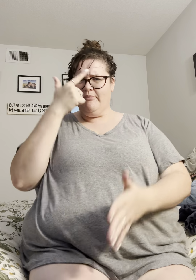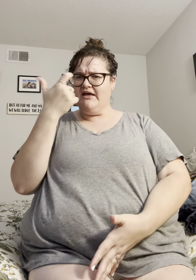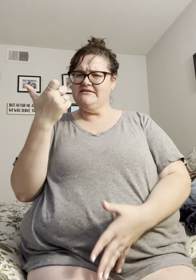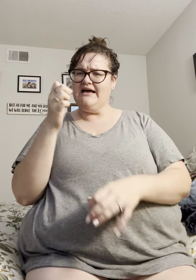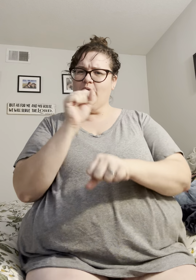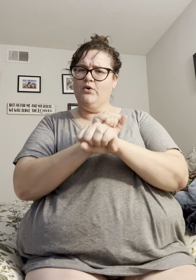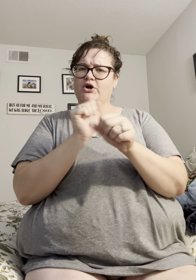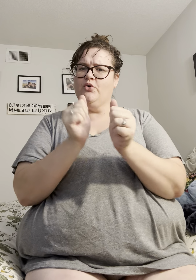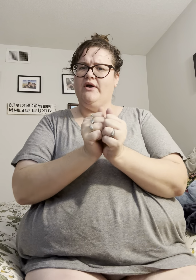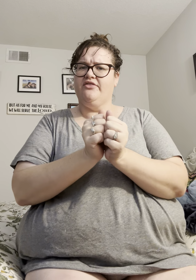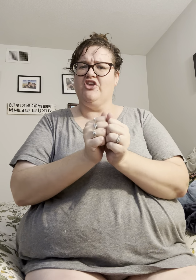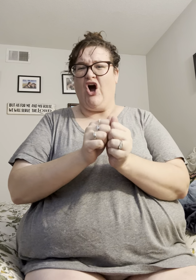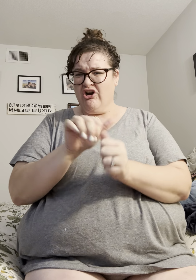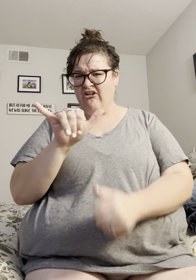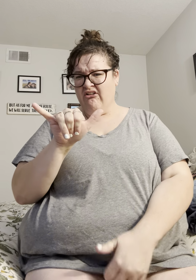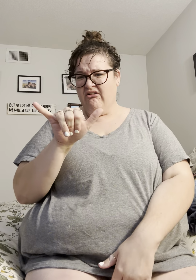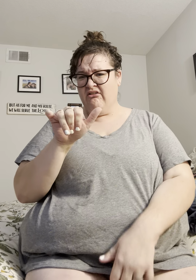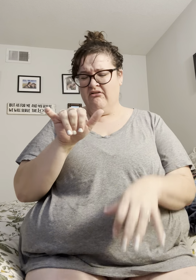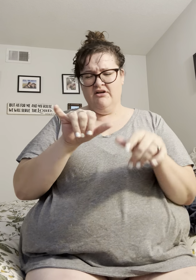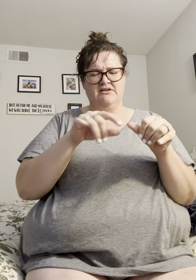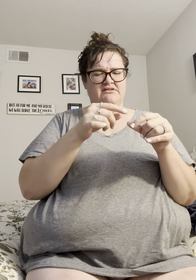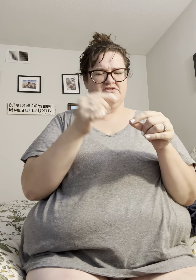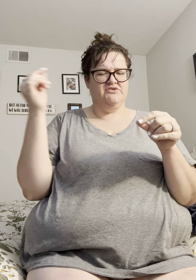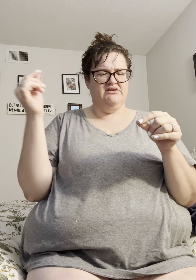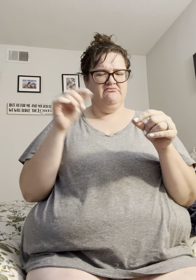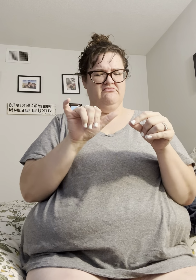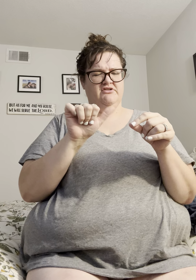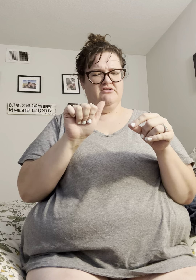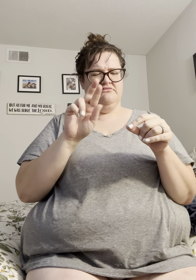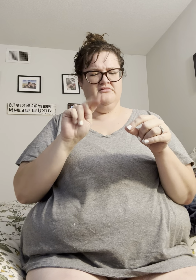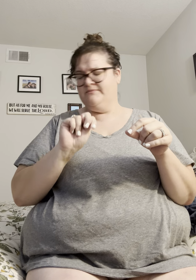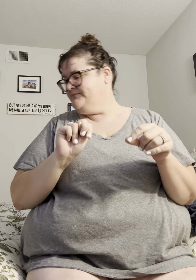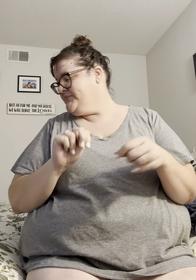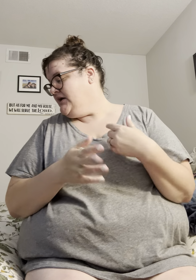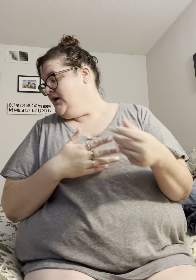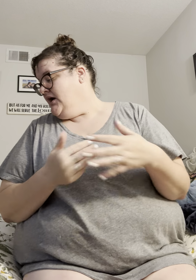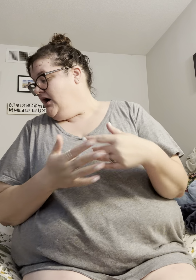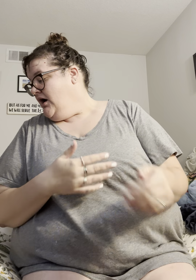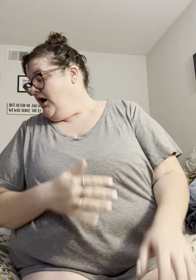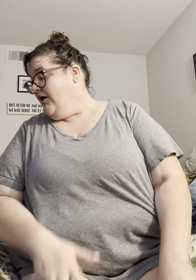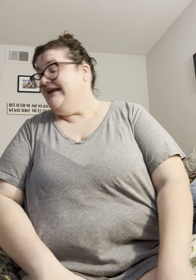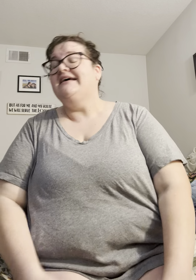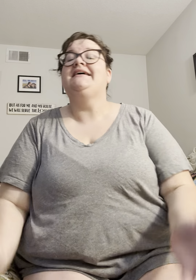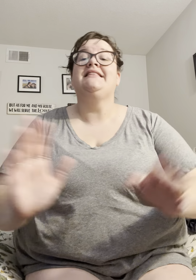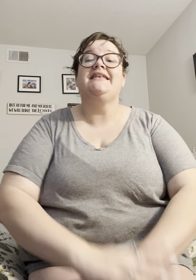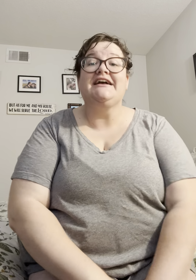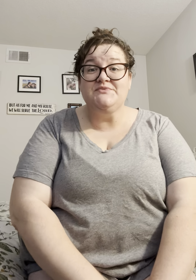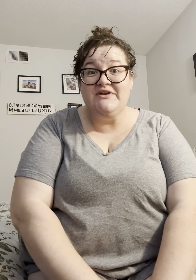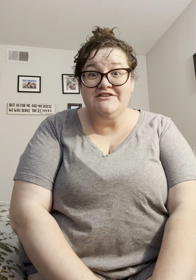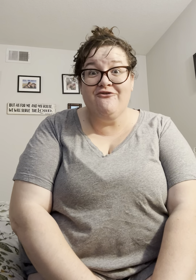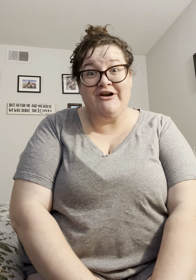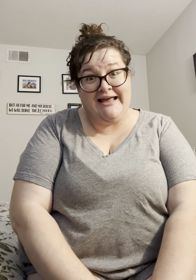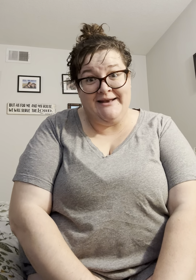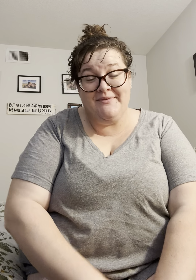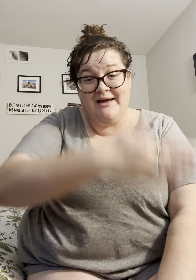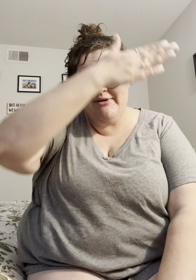because I work with yarn. String, yarn. All right, the next one is forget. I picture